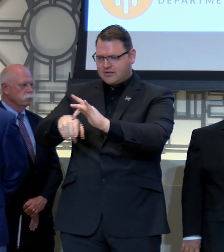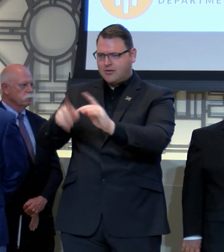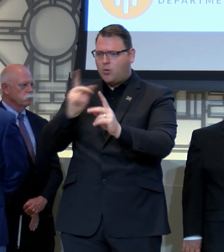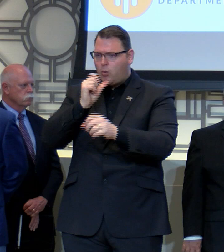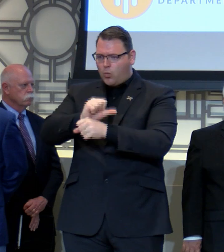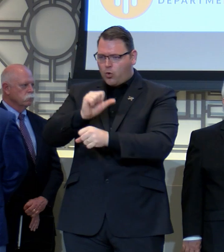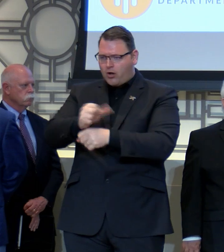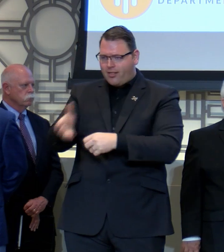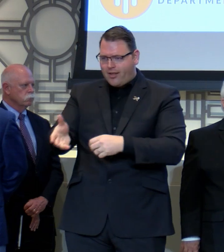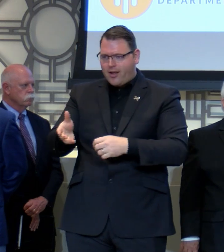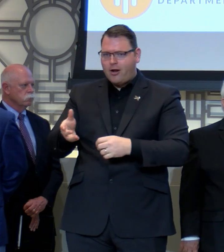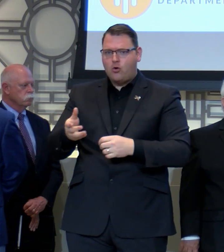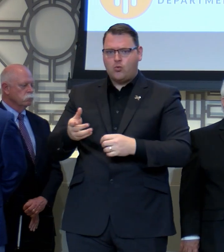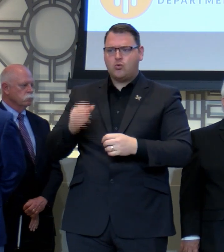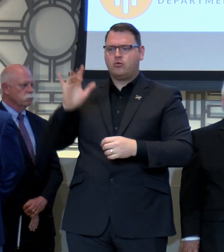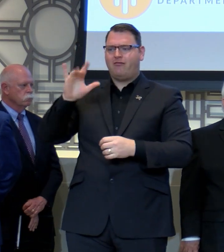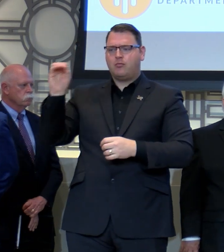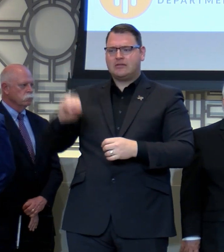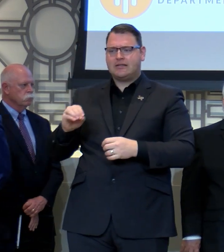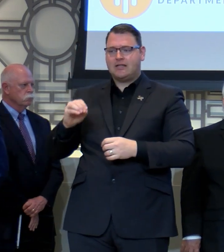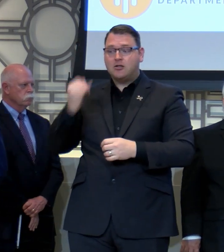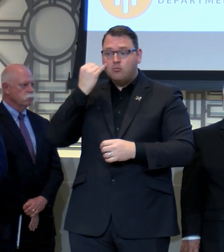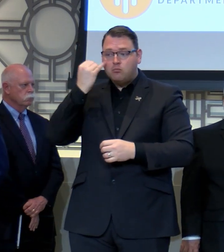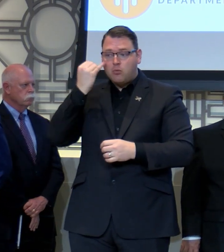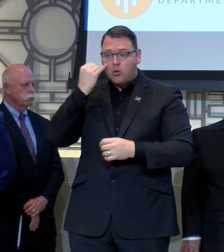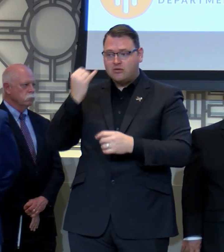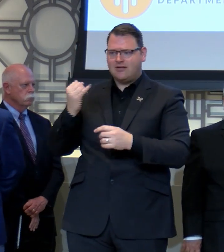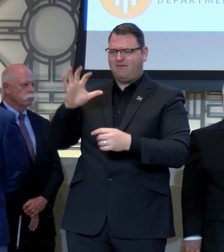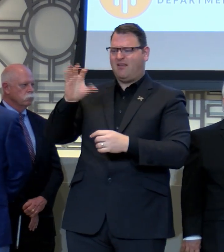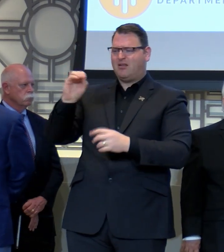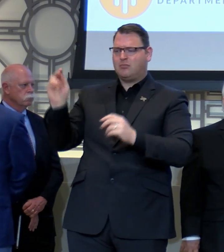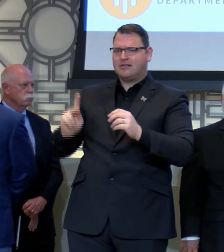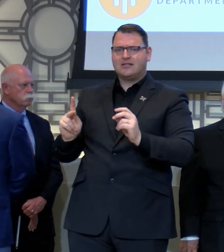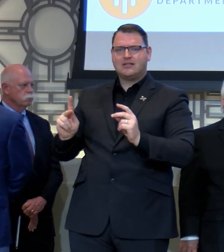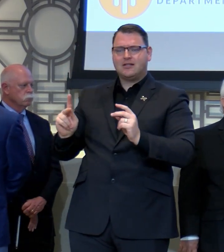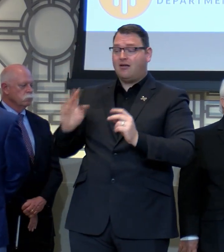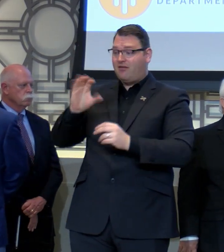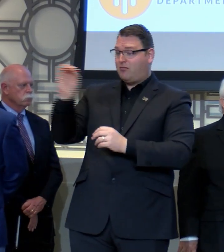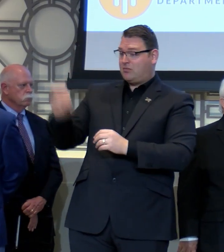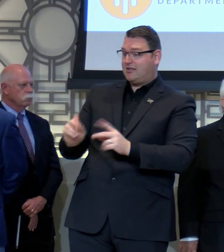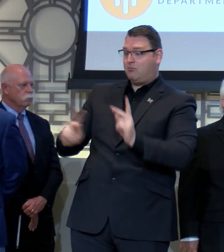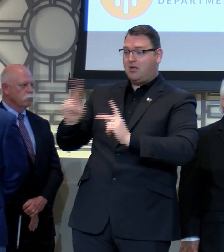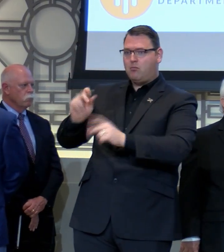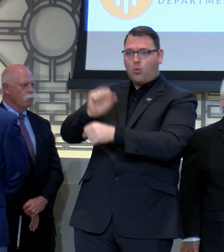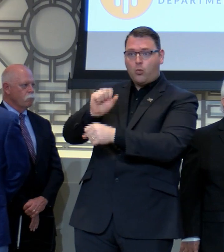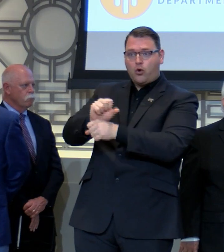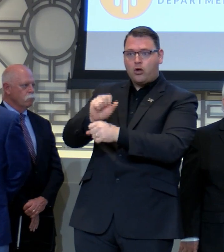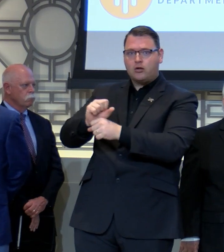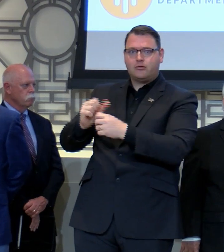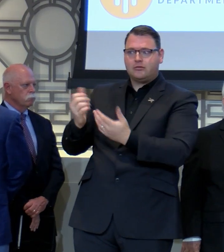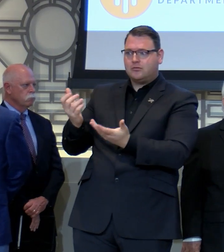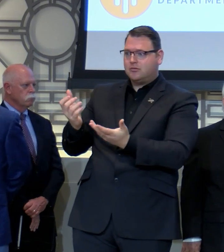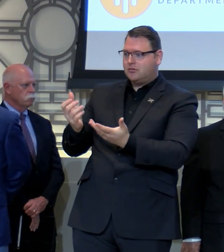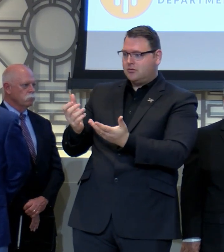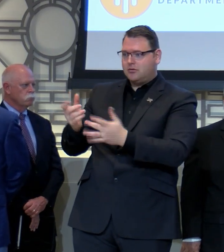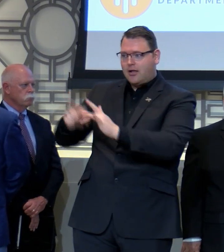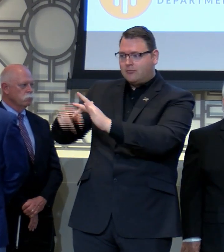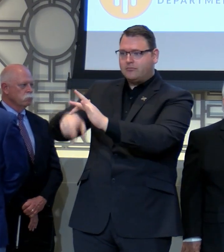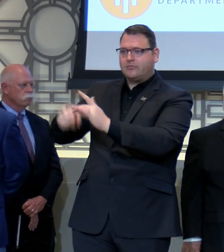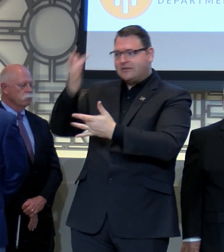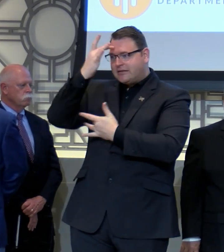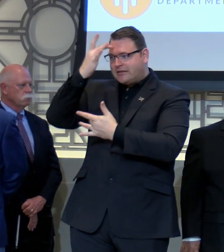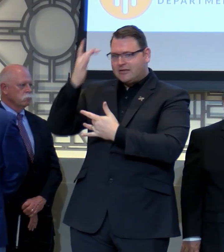happens if we get to 50% absenteeism? How do you keep a store open? And what we do know this is we have to simplify, simplify,